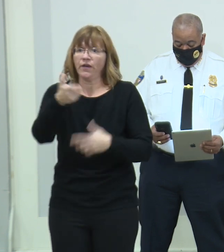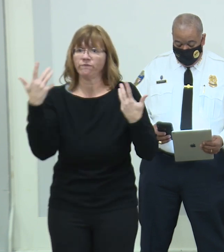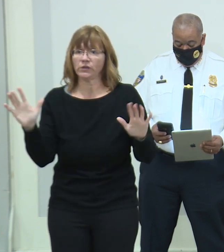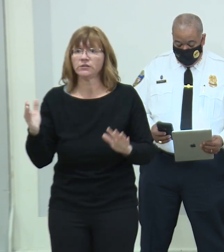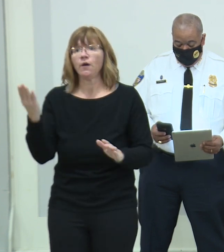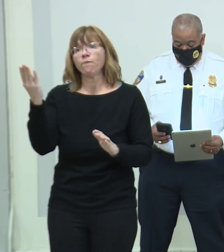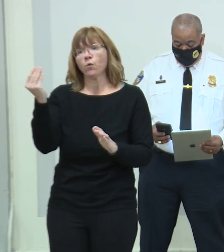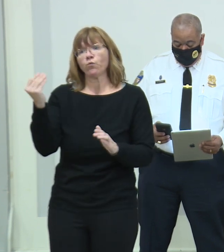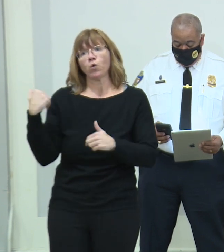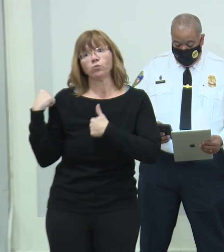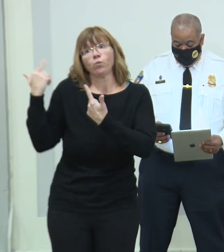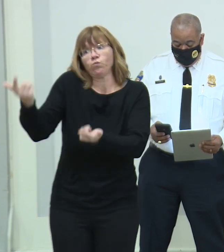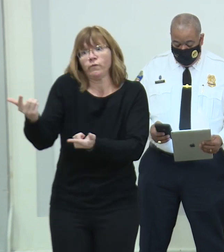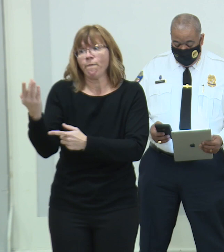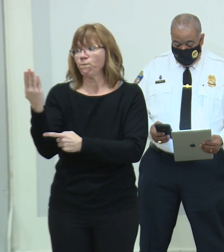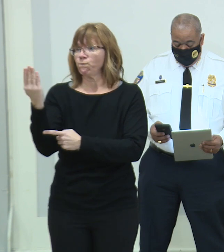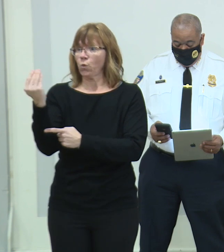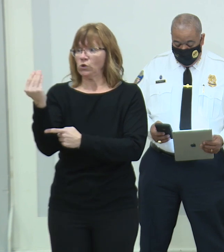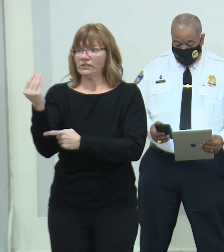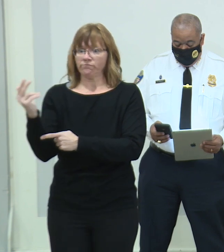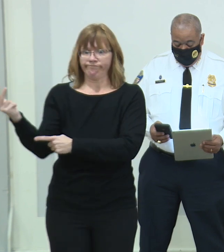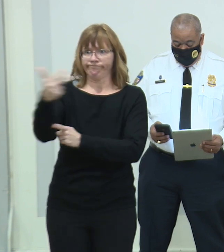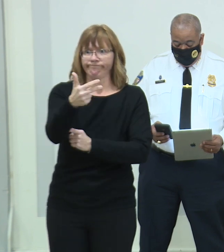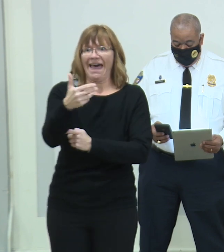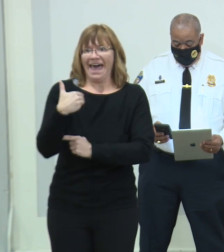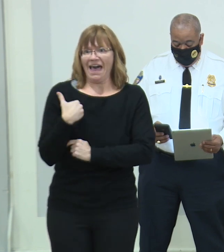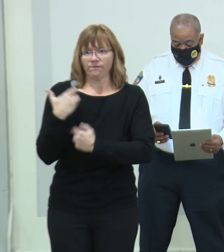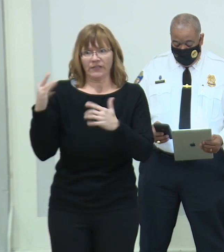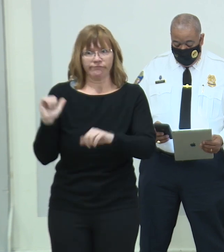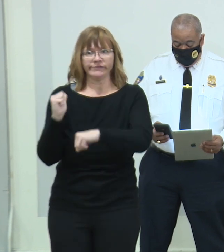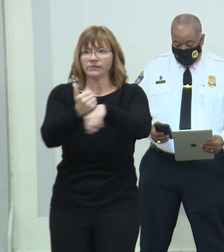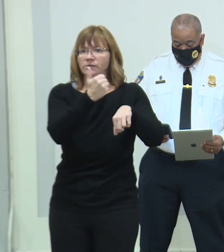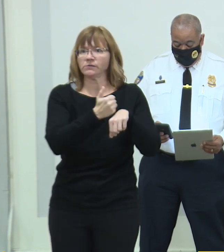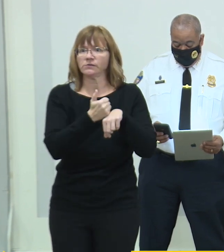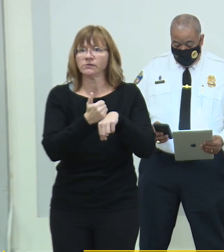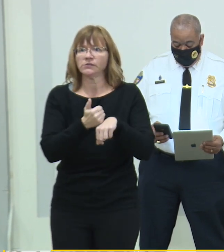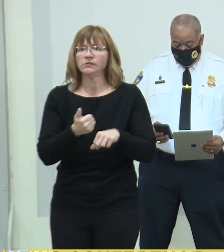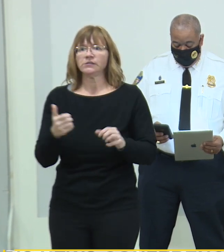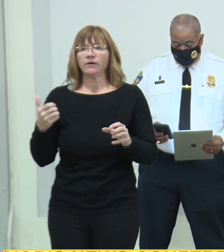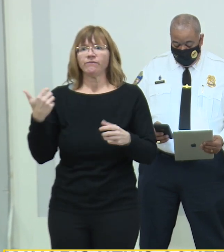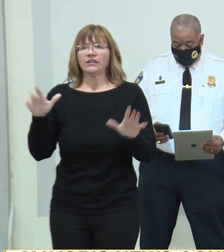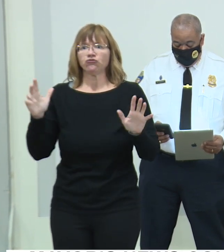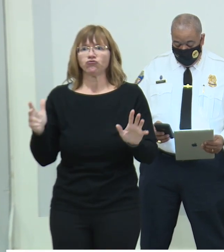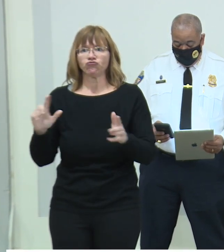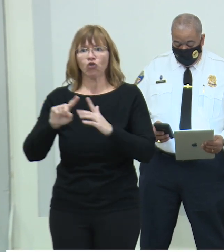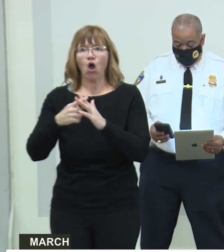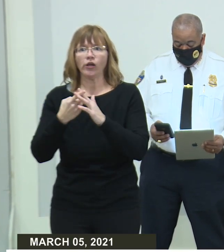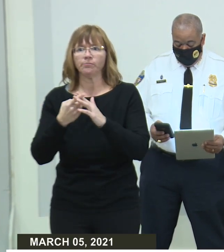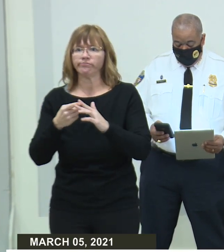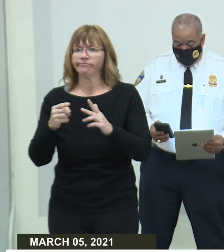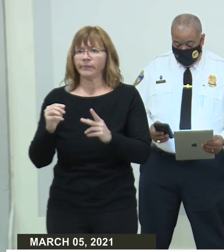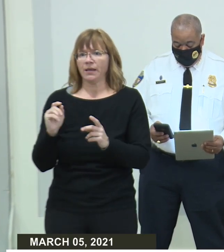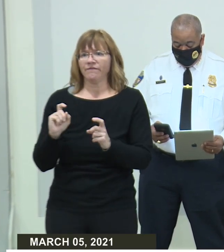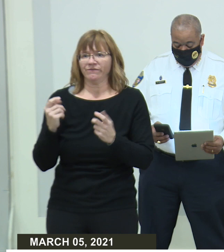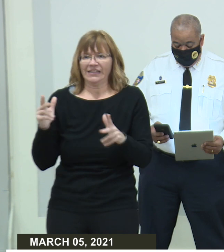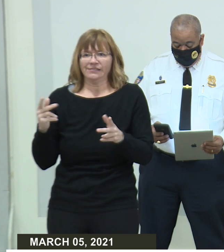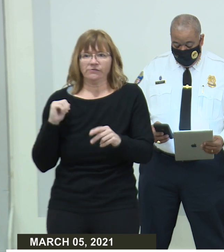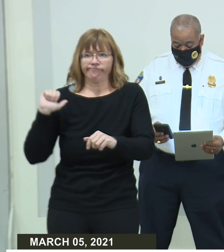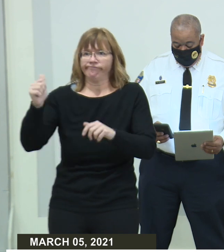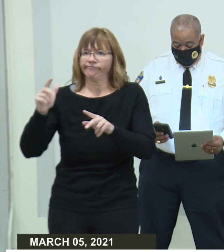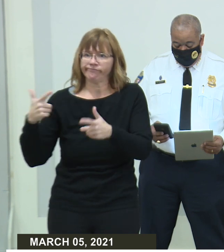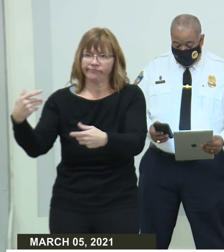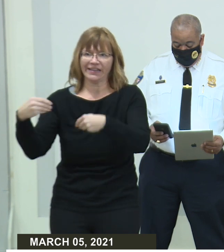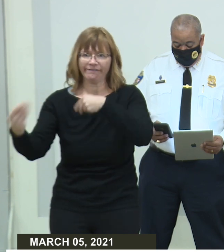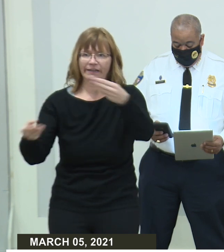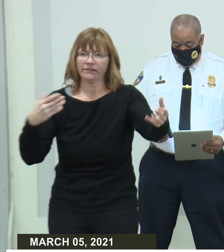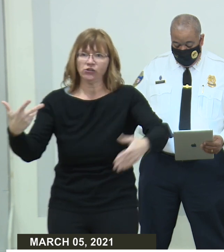alongside our partners. Second dose clinics have also begun at locations that have received their first dose as well. The number of